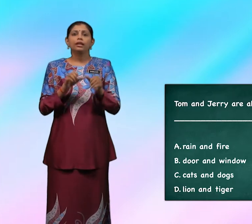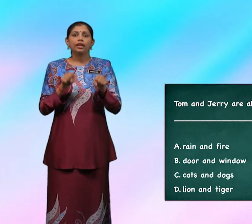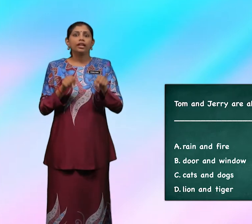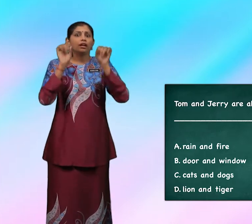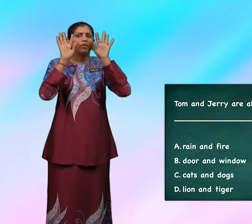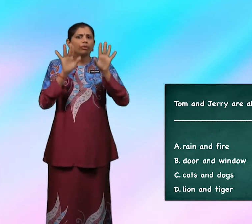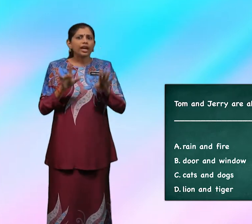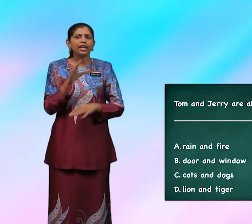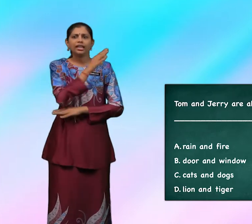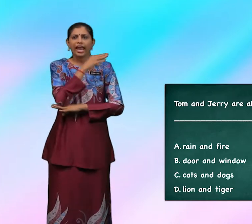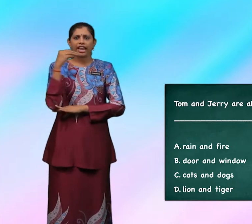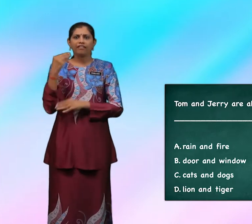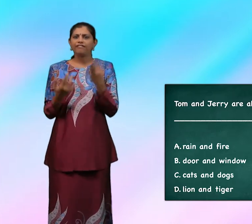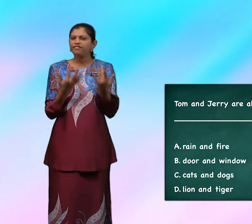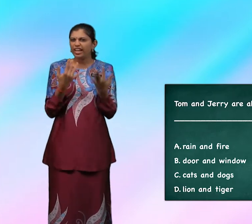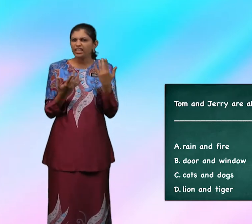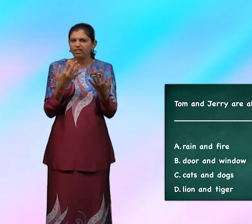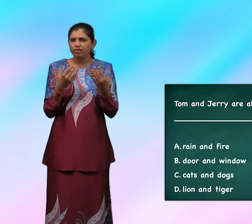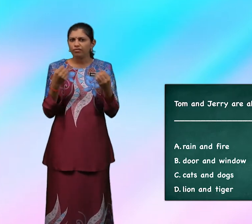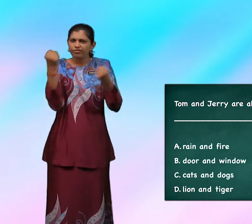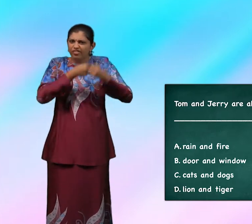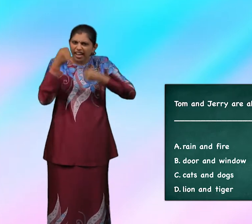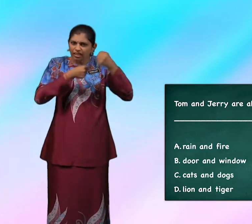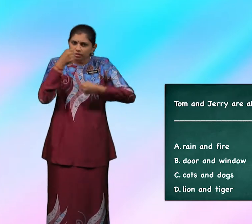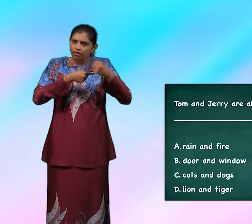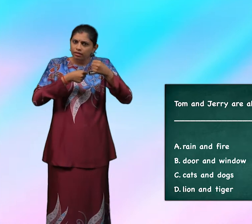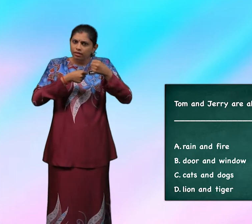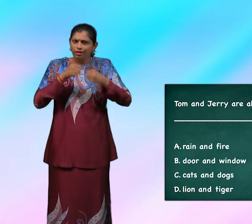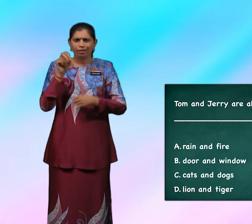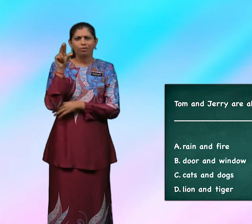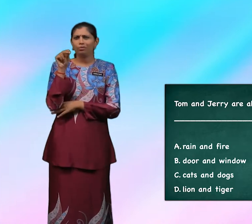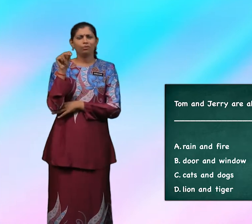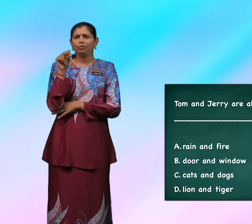Can rain and fire fight? No.